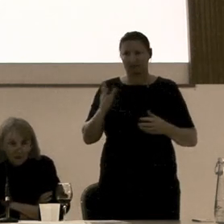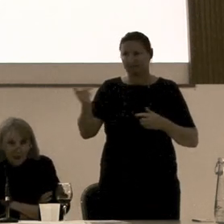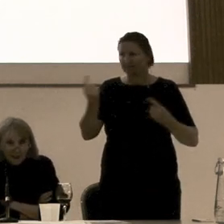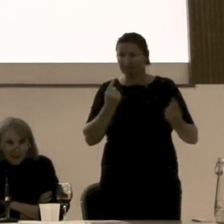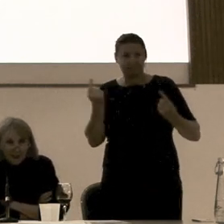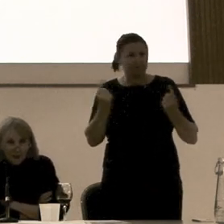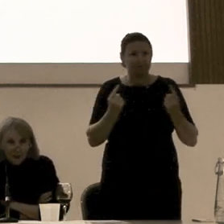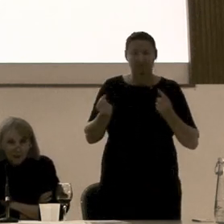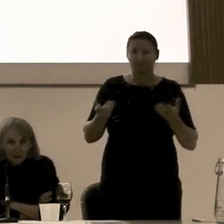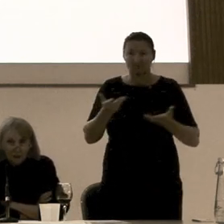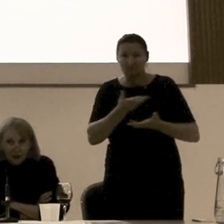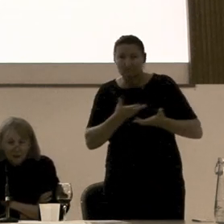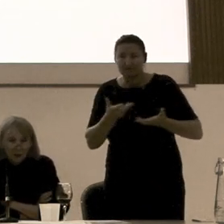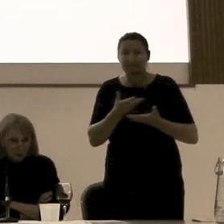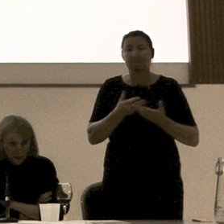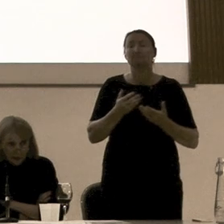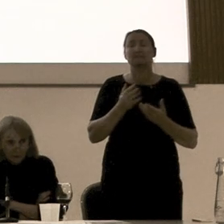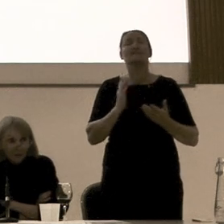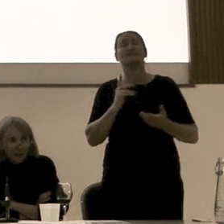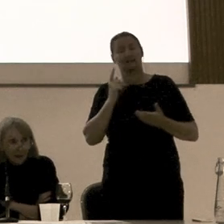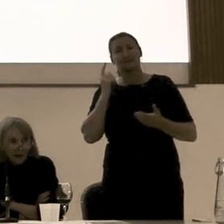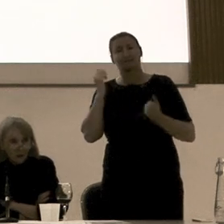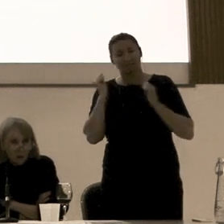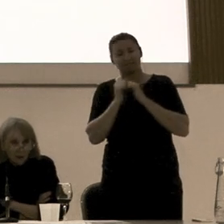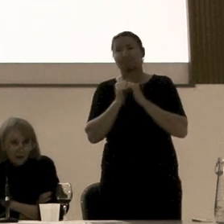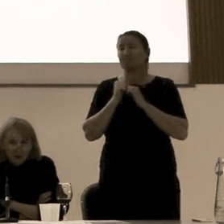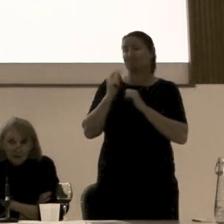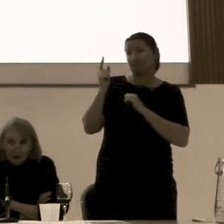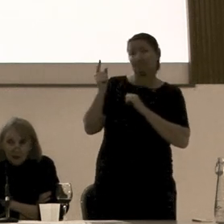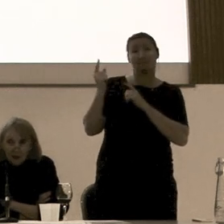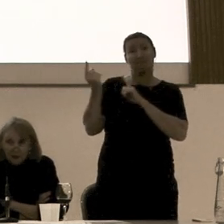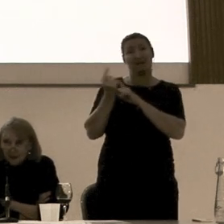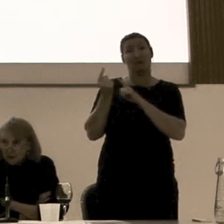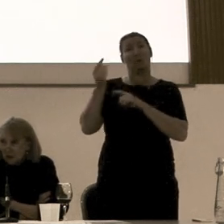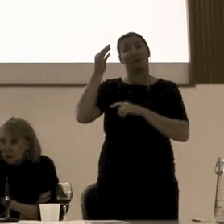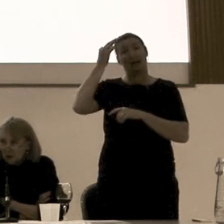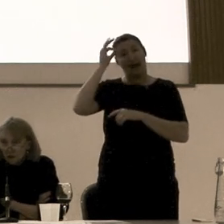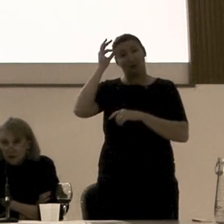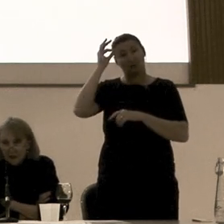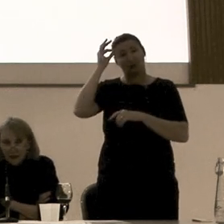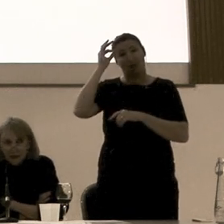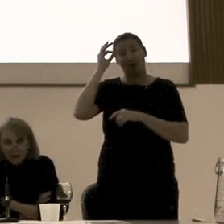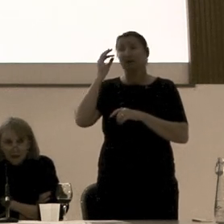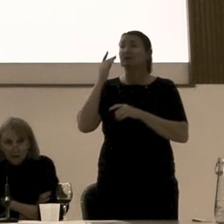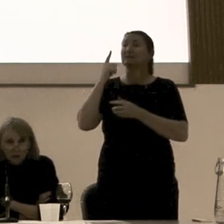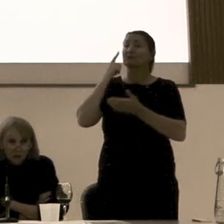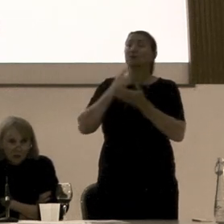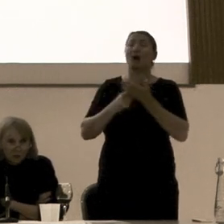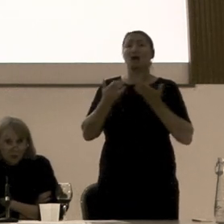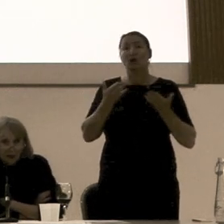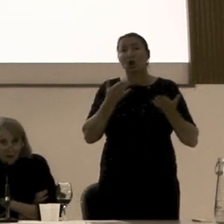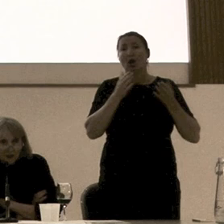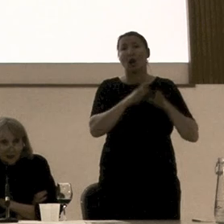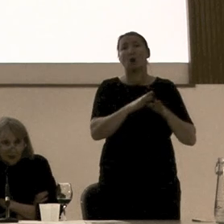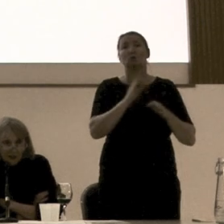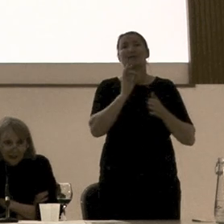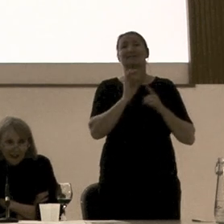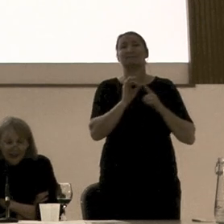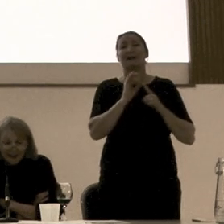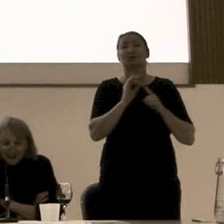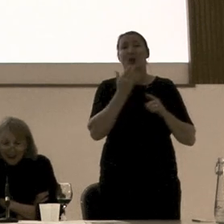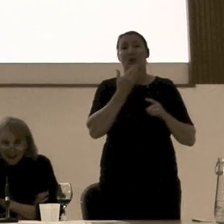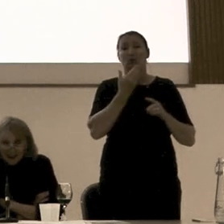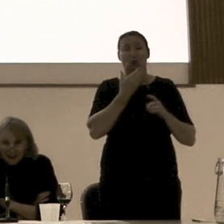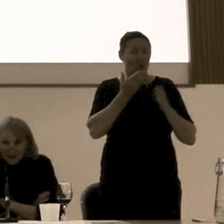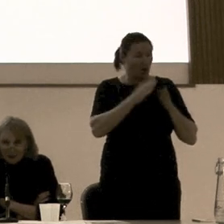local authority to agree that we were going to close our special schools and all children would be able to go to